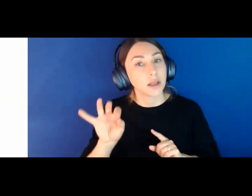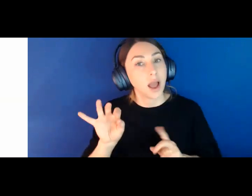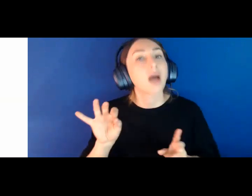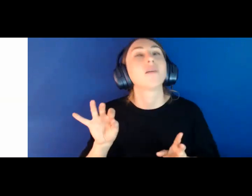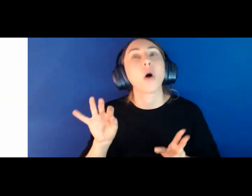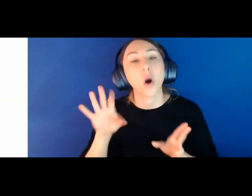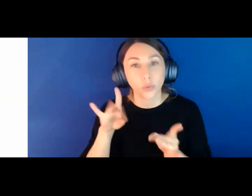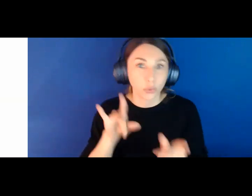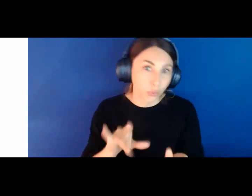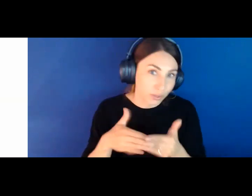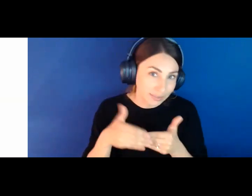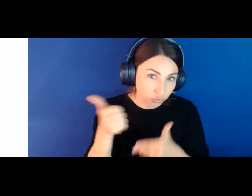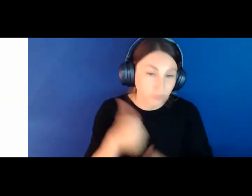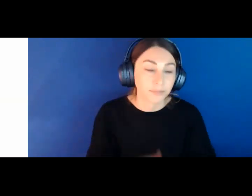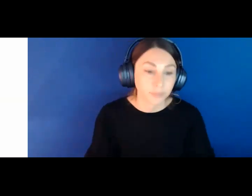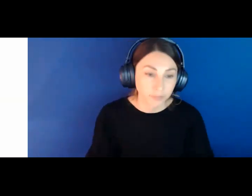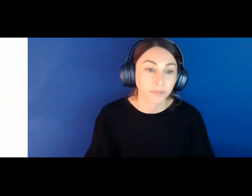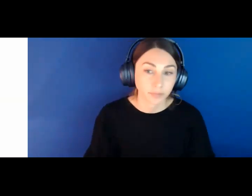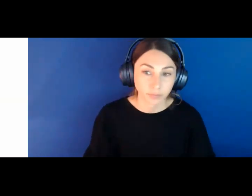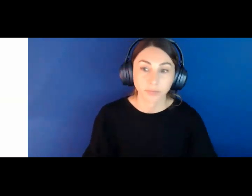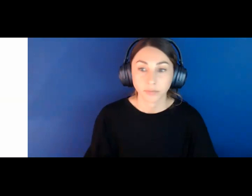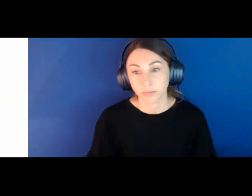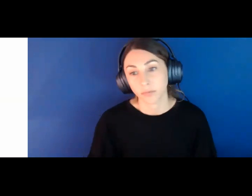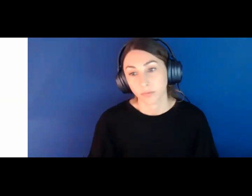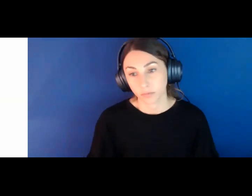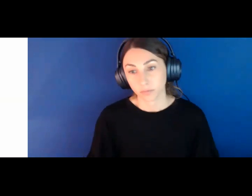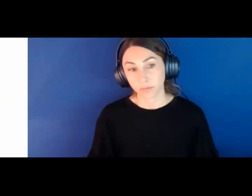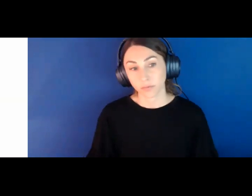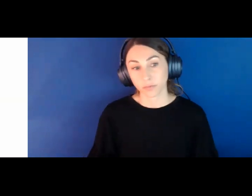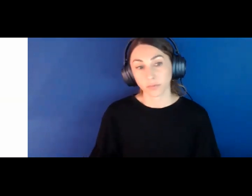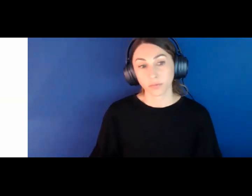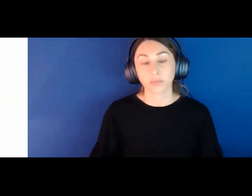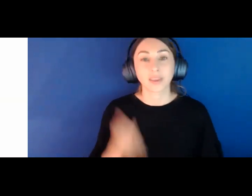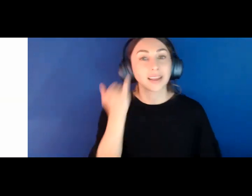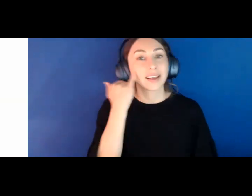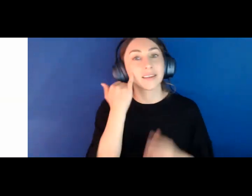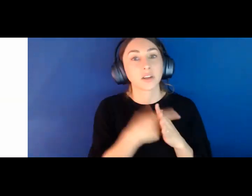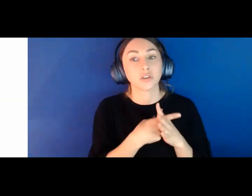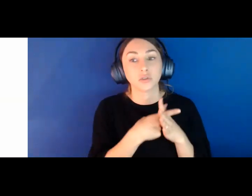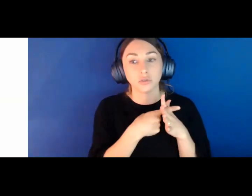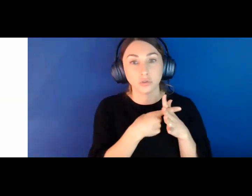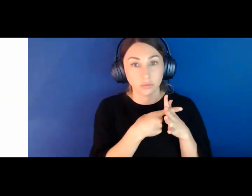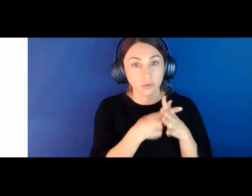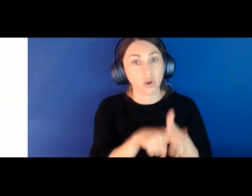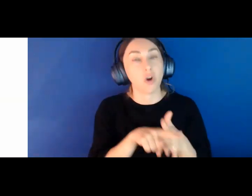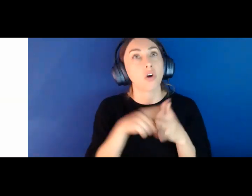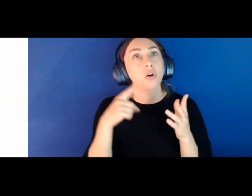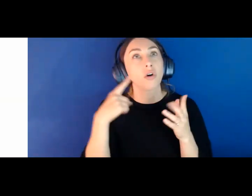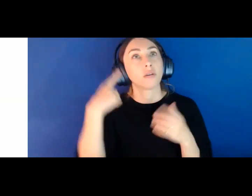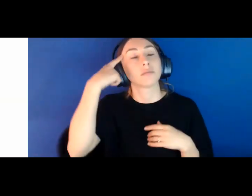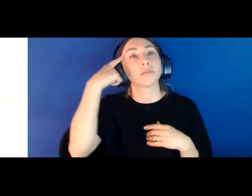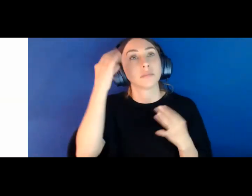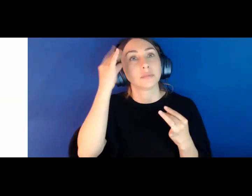is so much easier. So if you start being accessible, if you start thinking about accessibility from